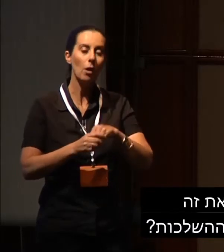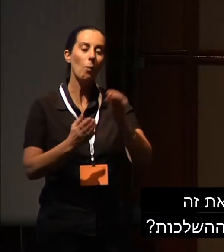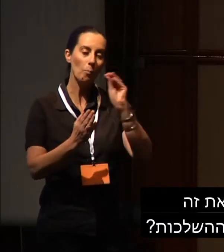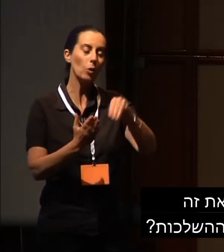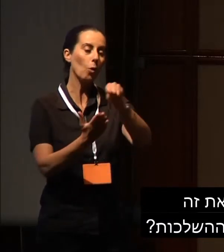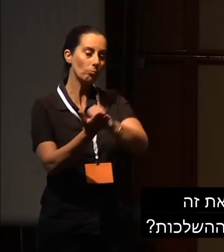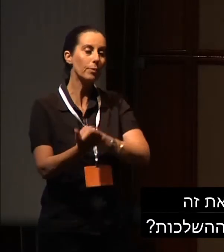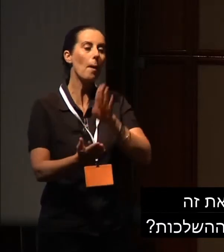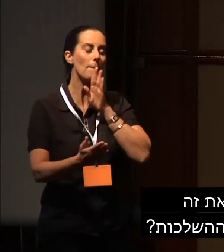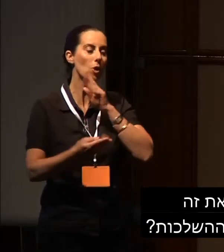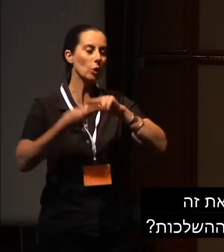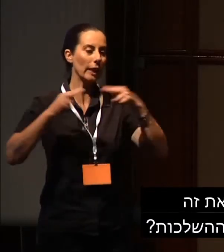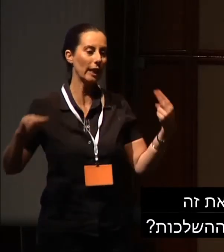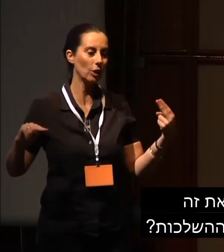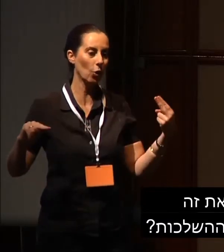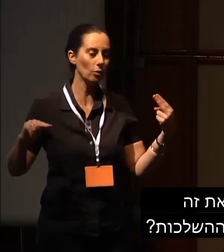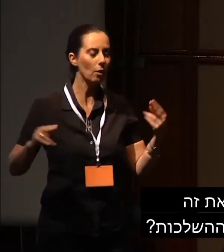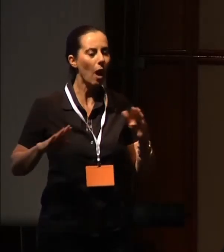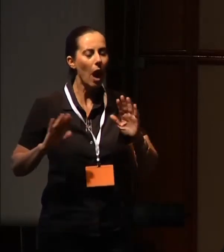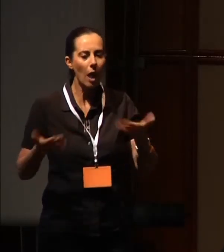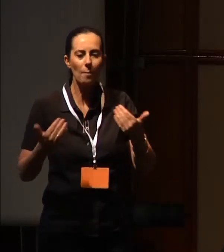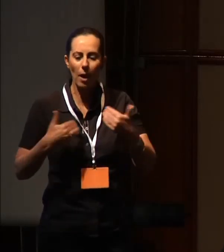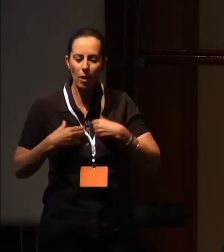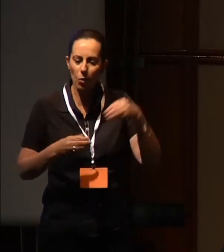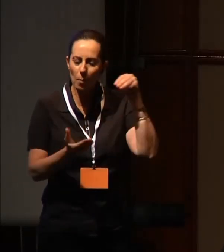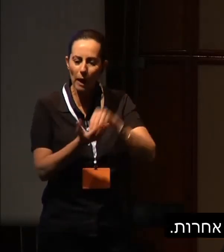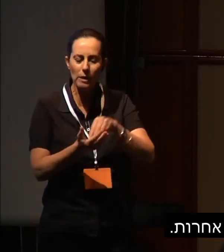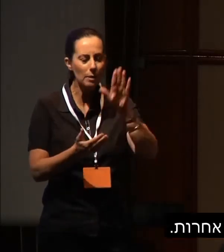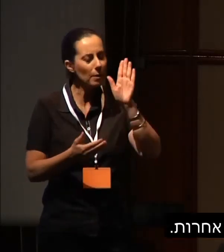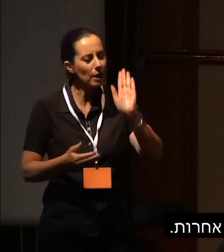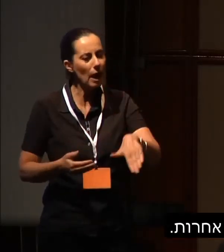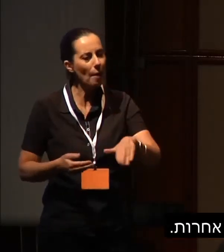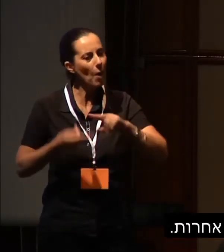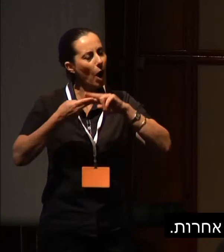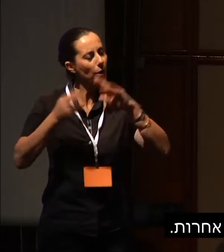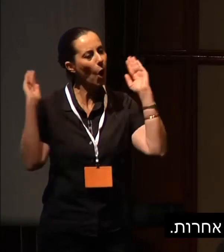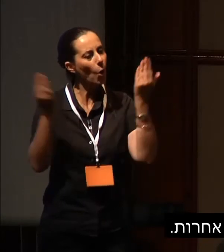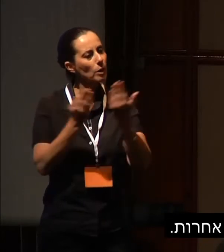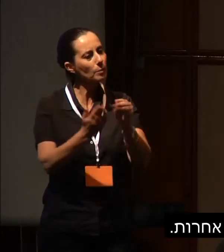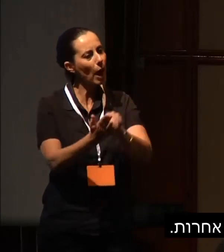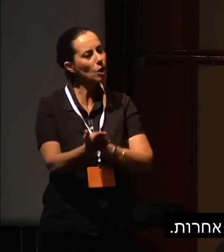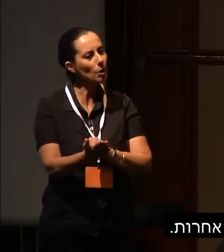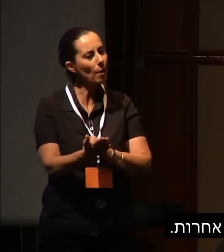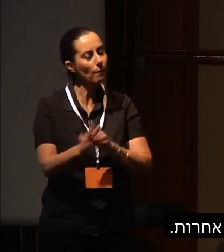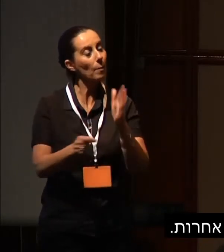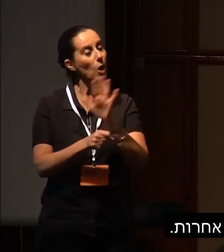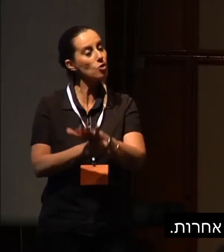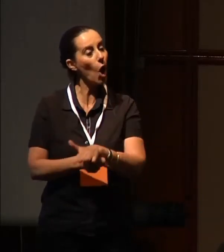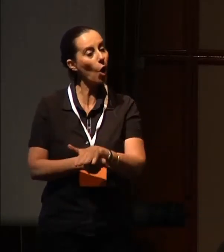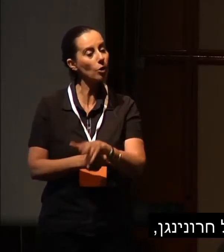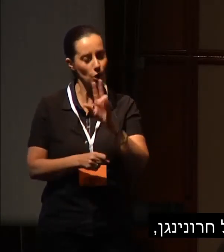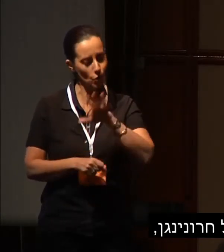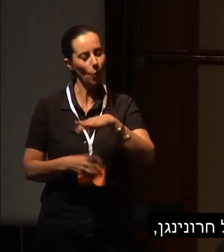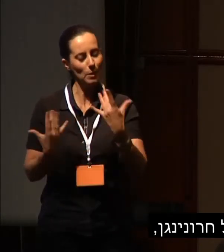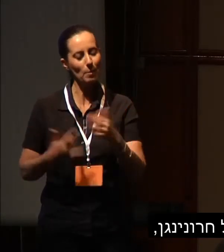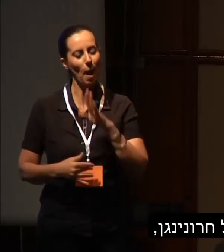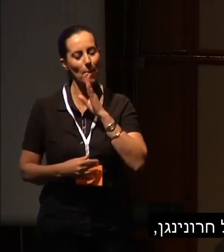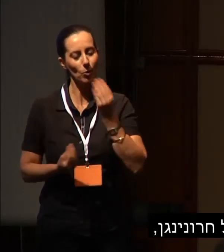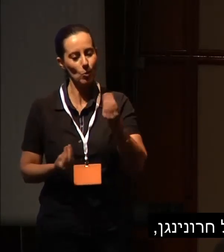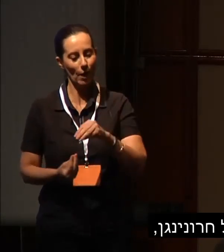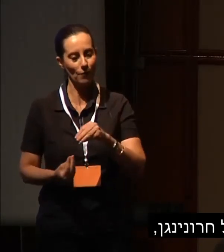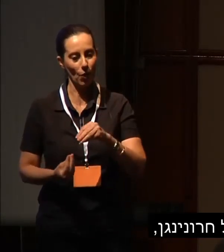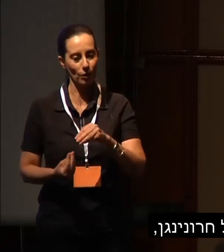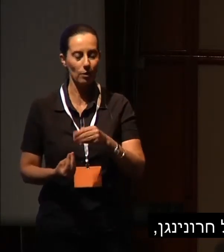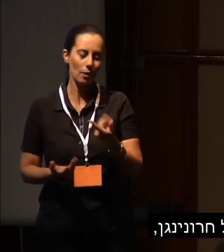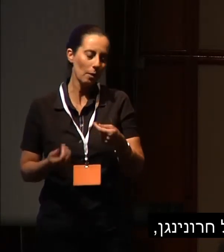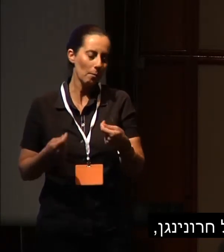it in the same basket, and what are the implications for this? There are also like other possible problems in the sense that like